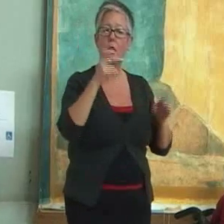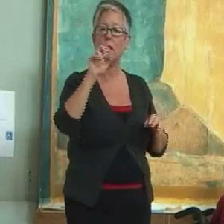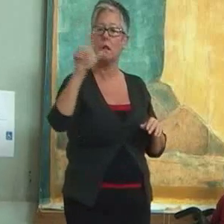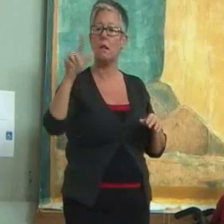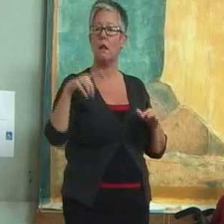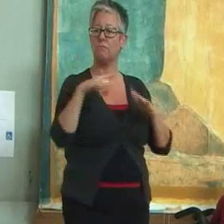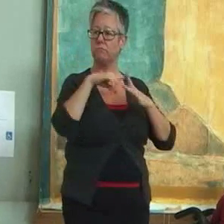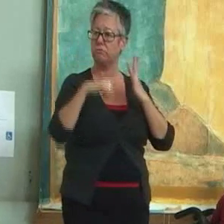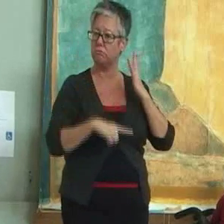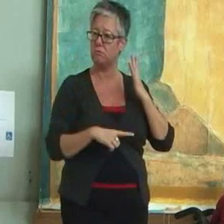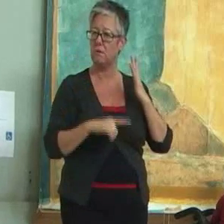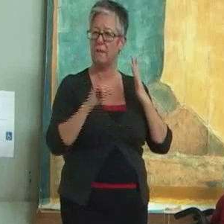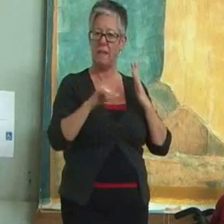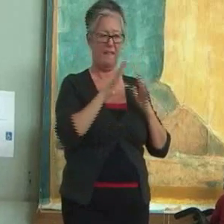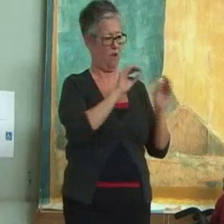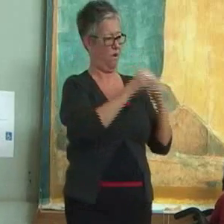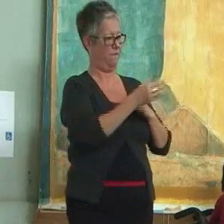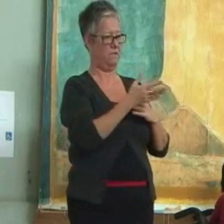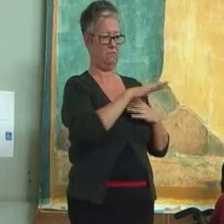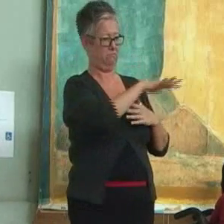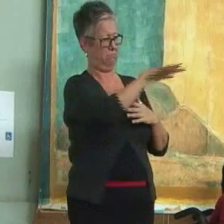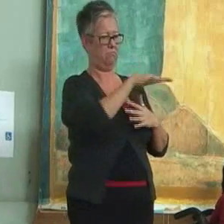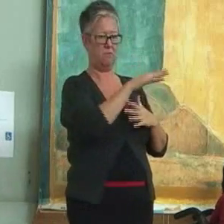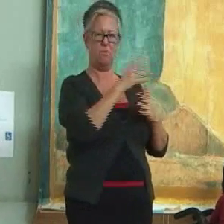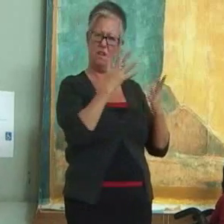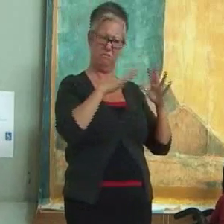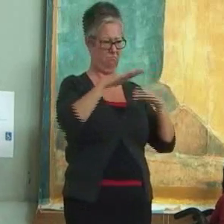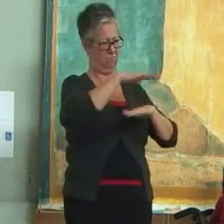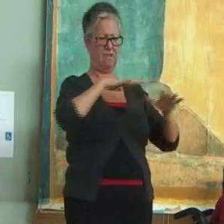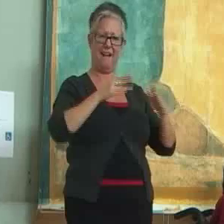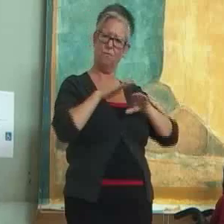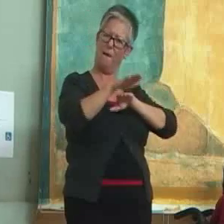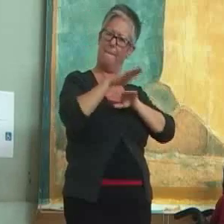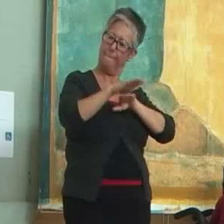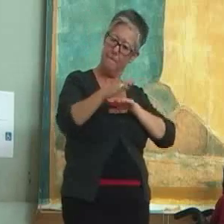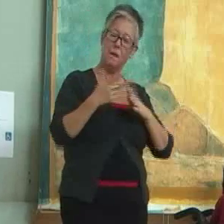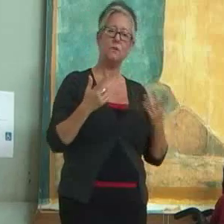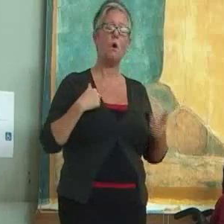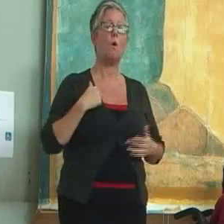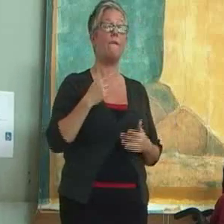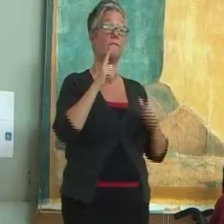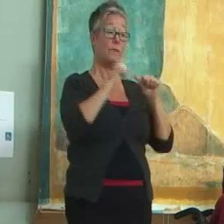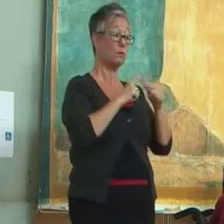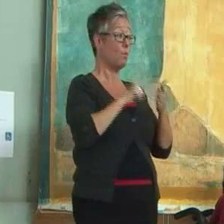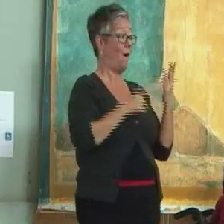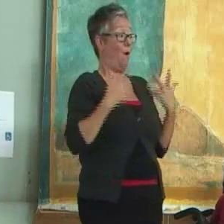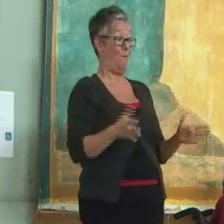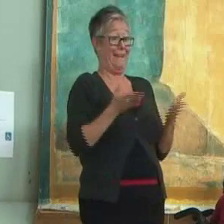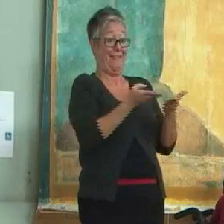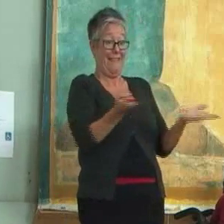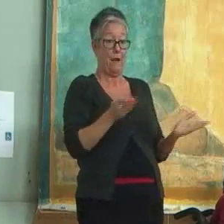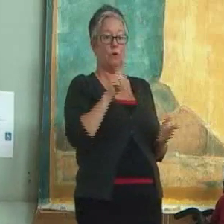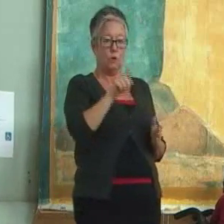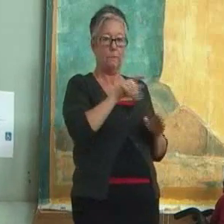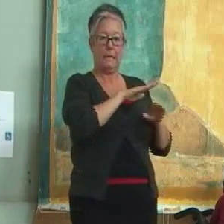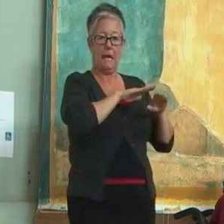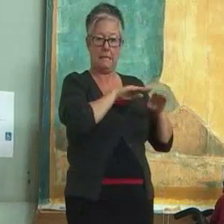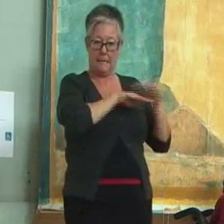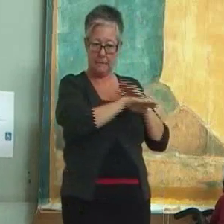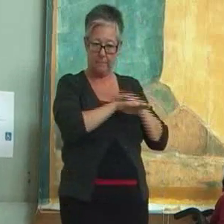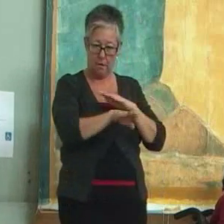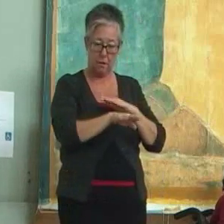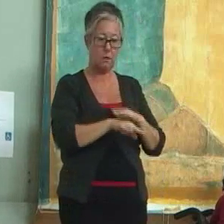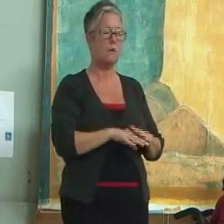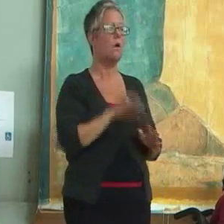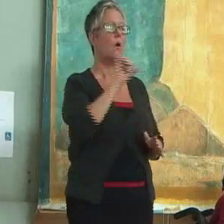and the offices and the ice rink and so forth. I think that I want to develop what's